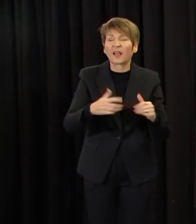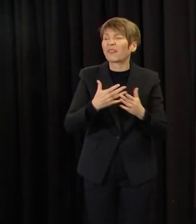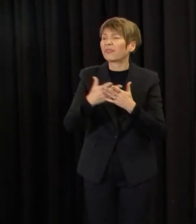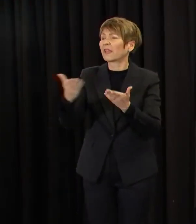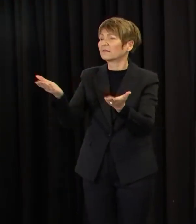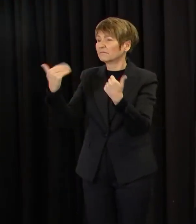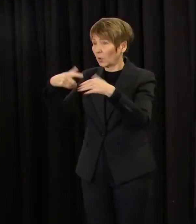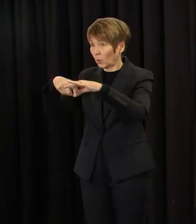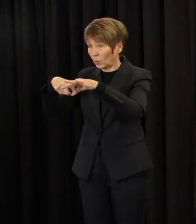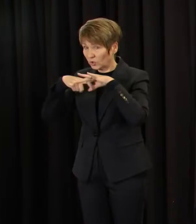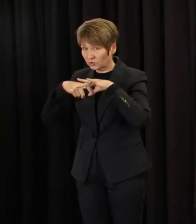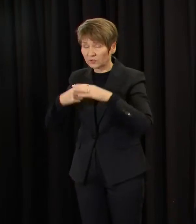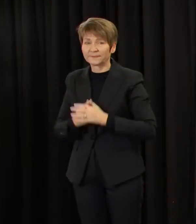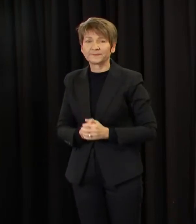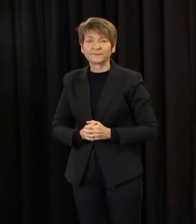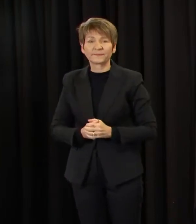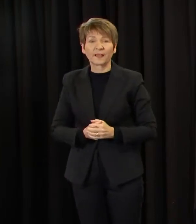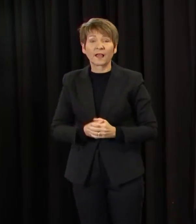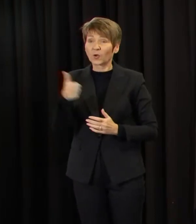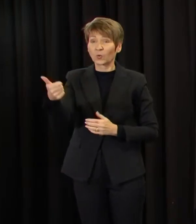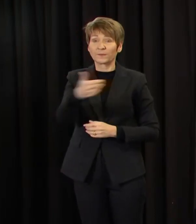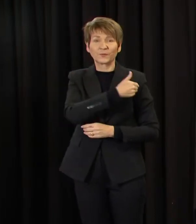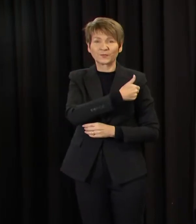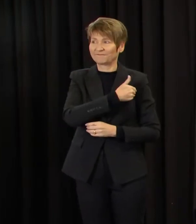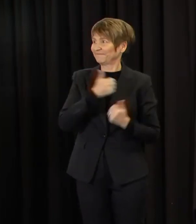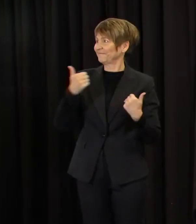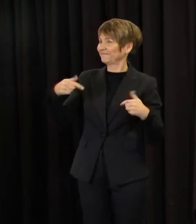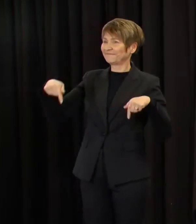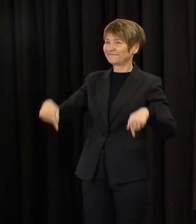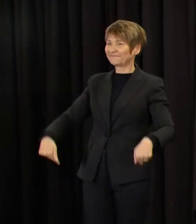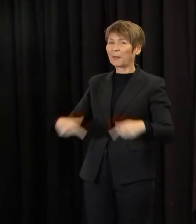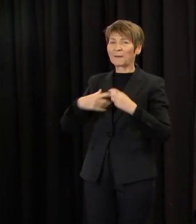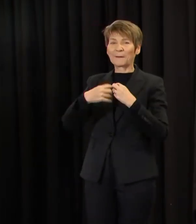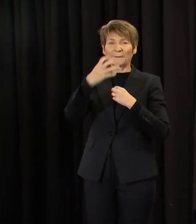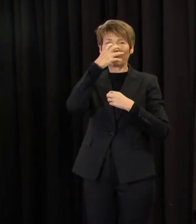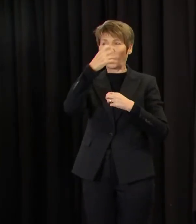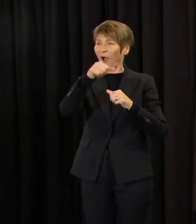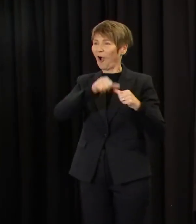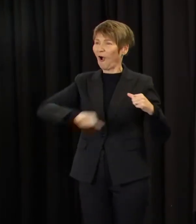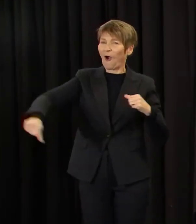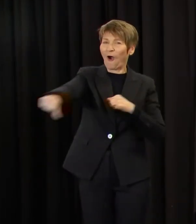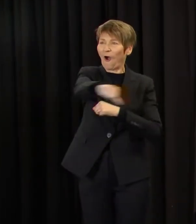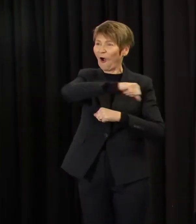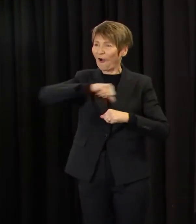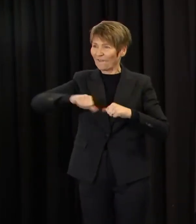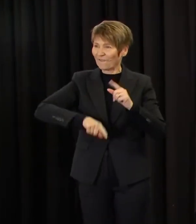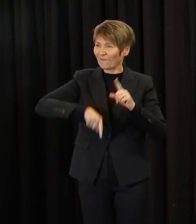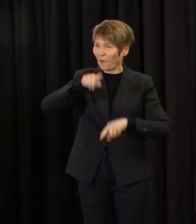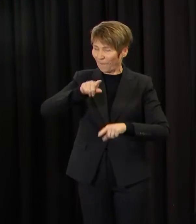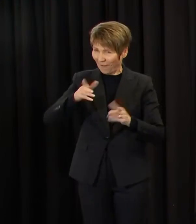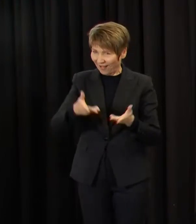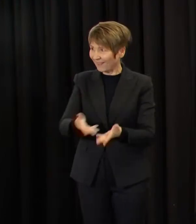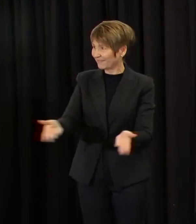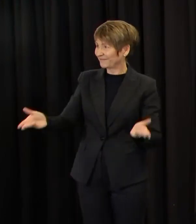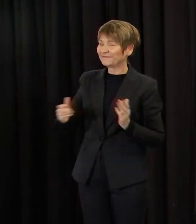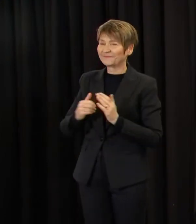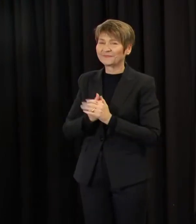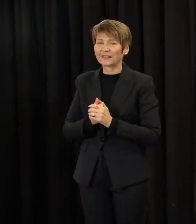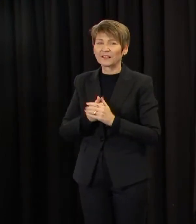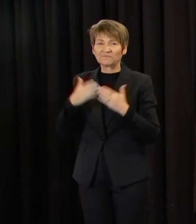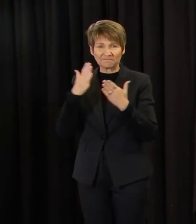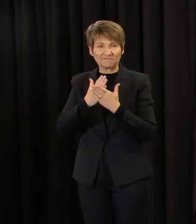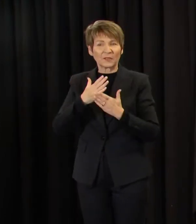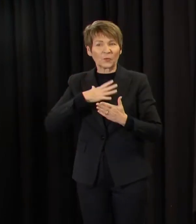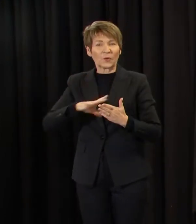Thank you, Premier, and good morning. Great to be here at the Whitton Oval. And my thanks in particular to the community leaders that have joined us here today and their unstinting efforts